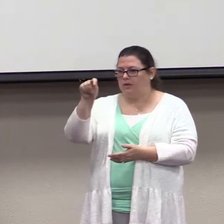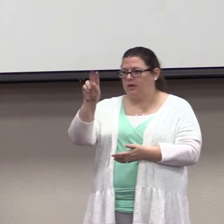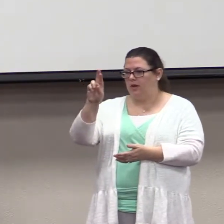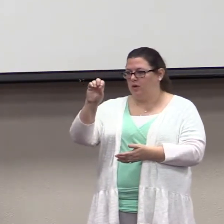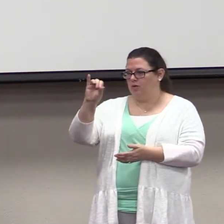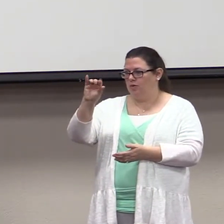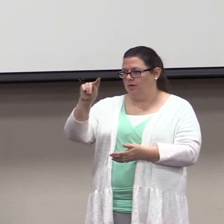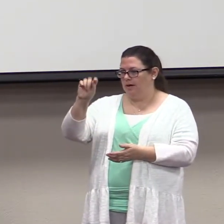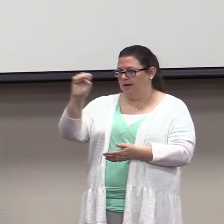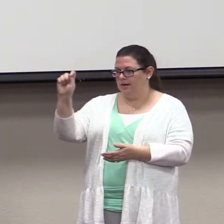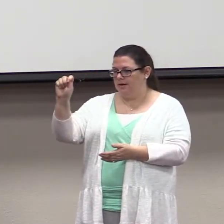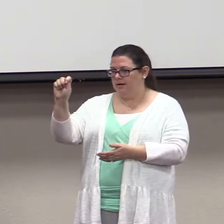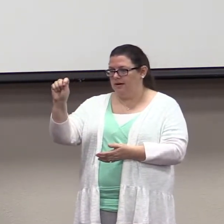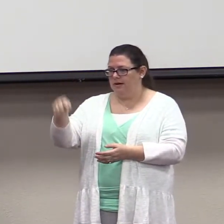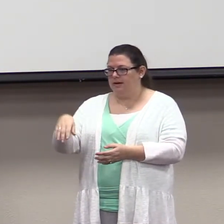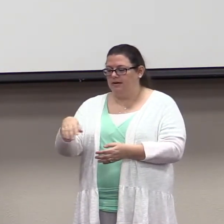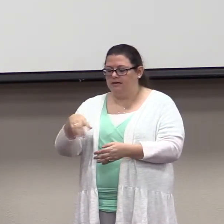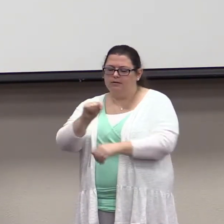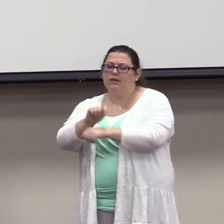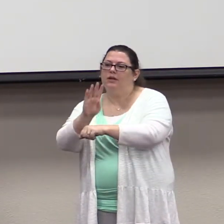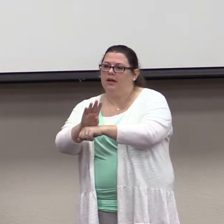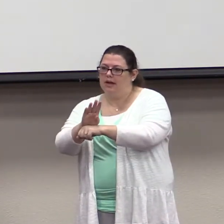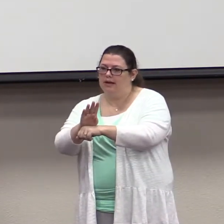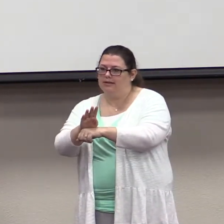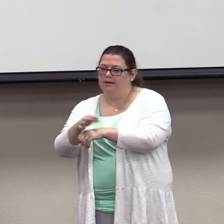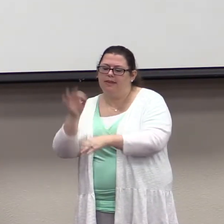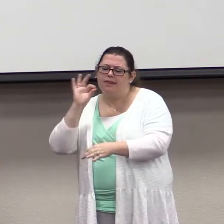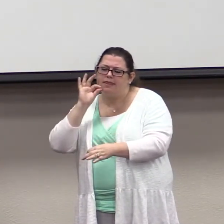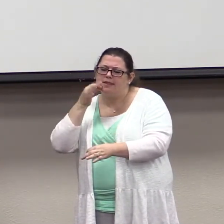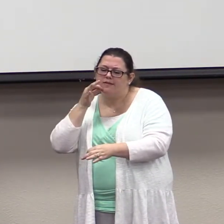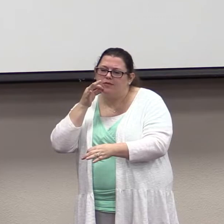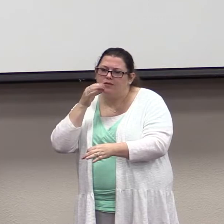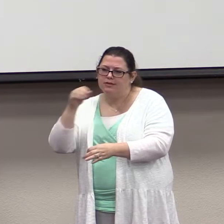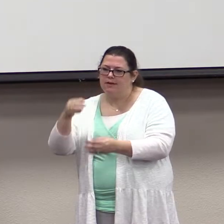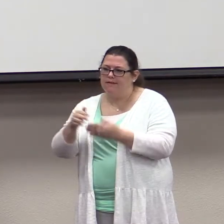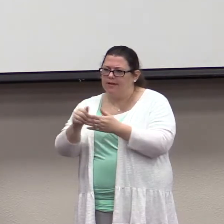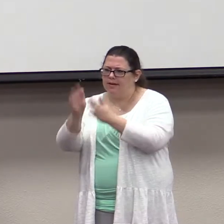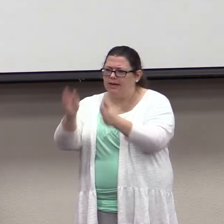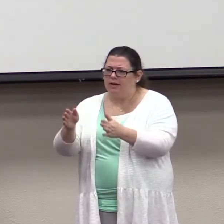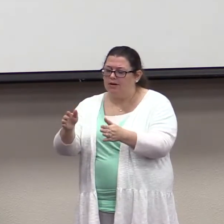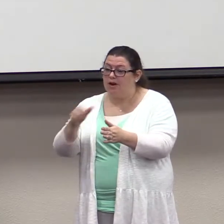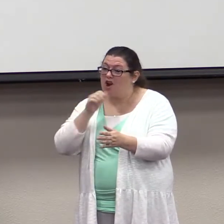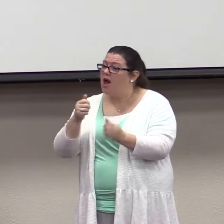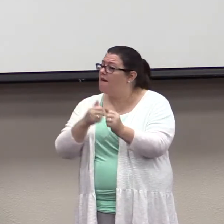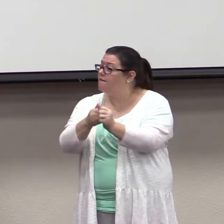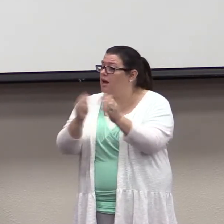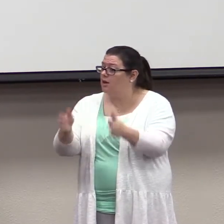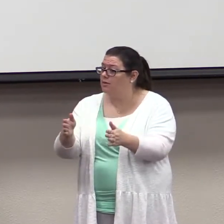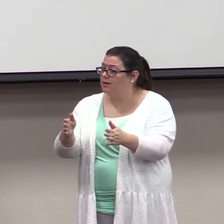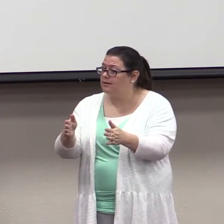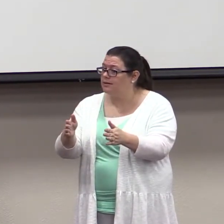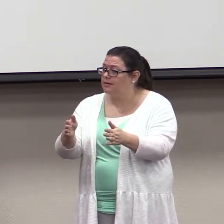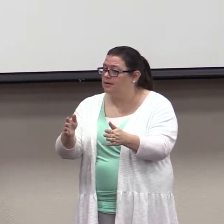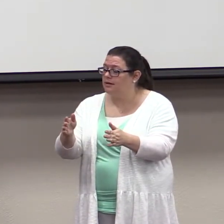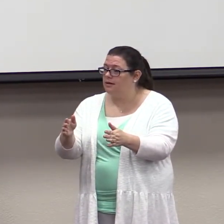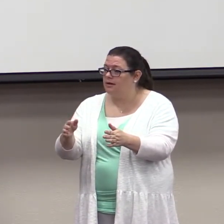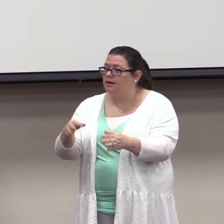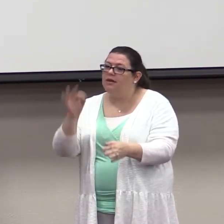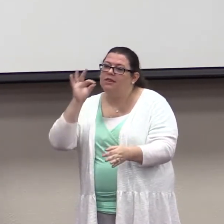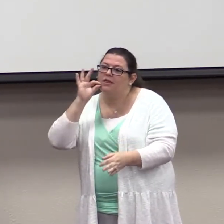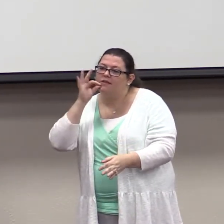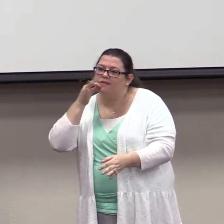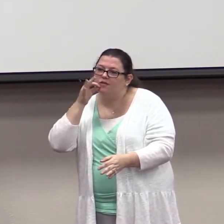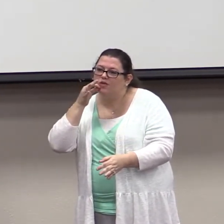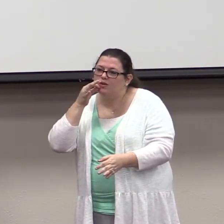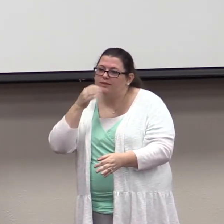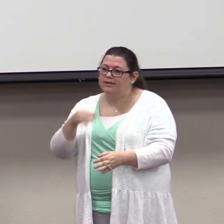not followers. The fruits of a leader are other leaders. As a leader, you need to realize that you